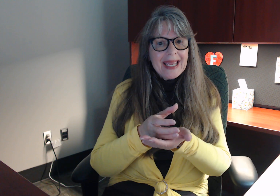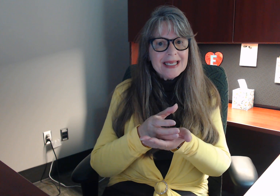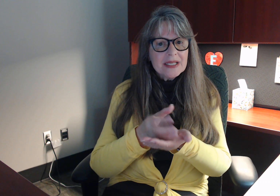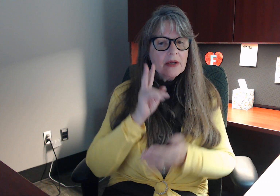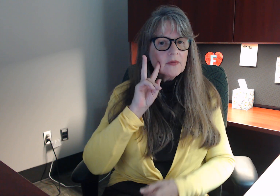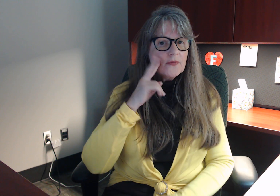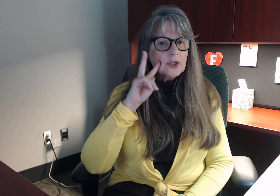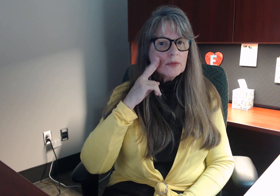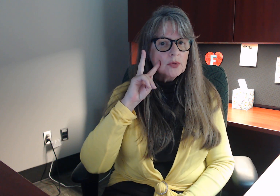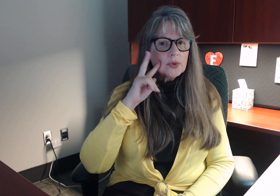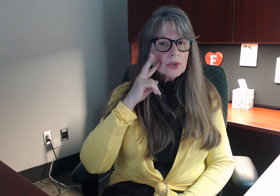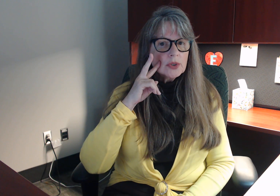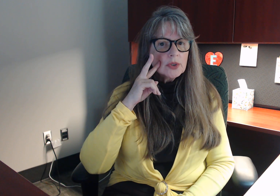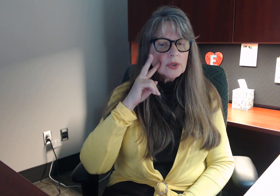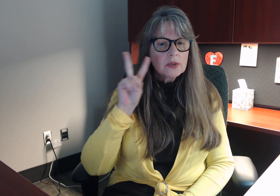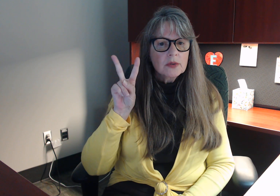Canned vegetables,